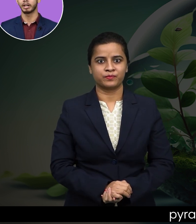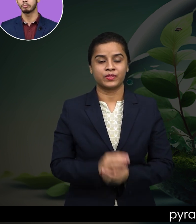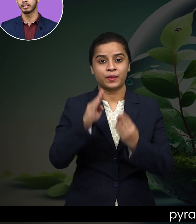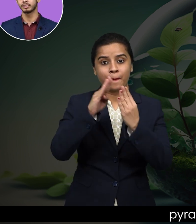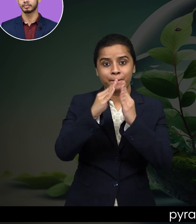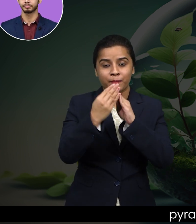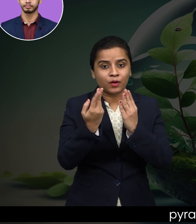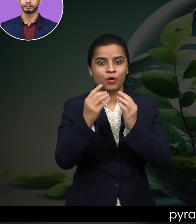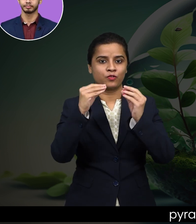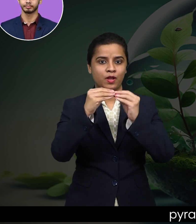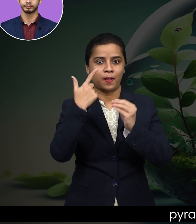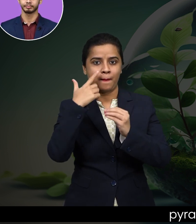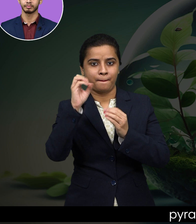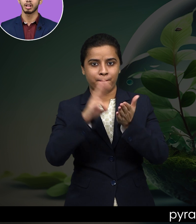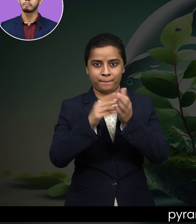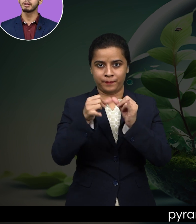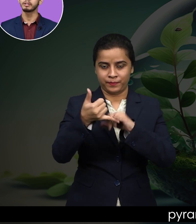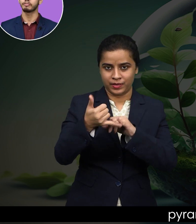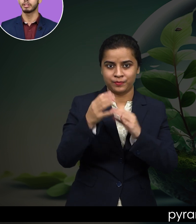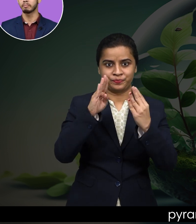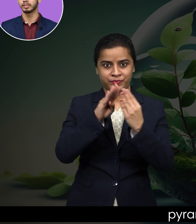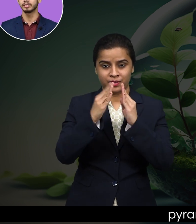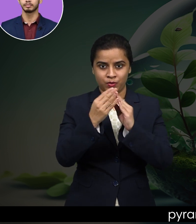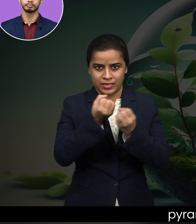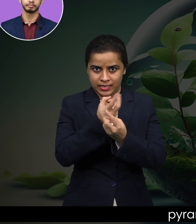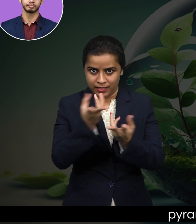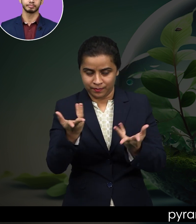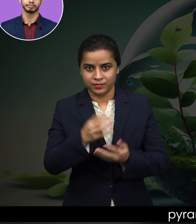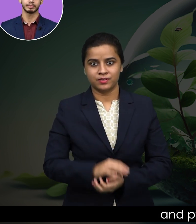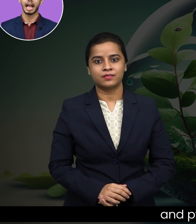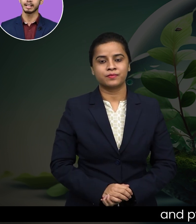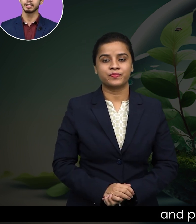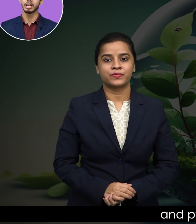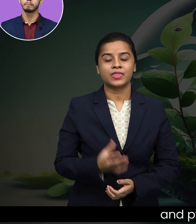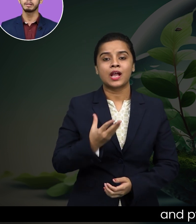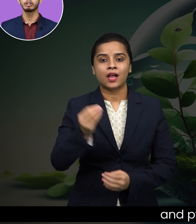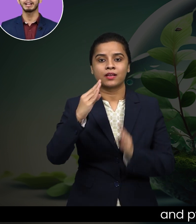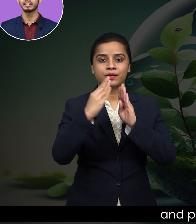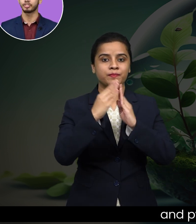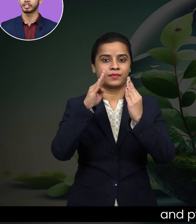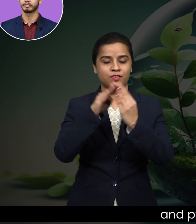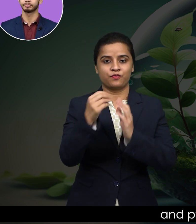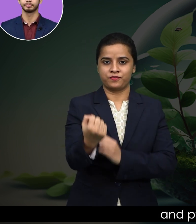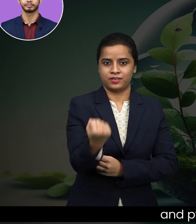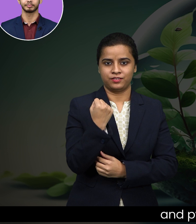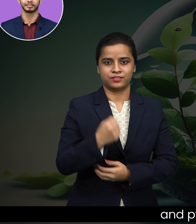pyramid of biomass, pyramid of numbers, and pyramid of